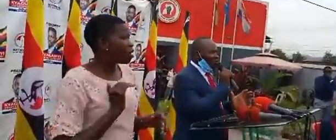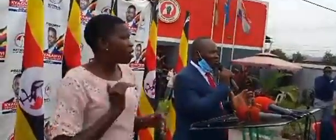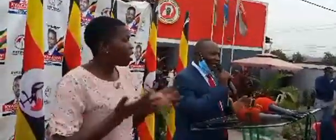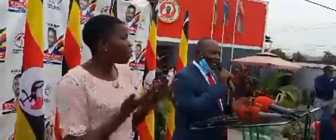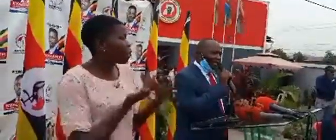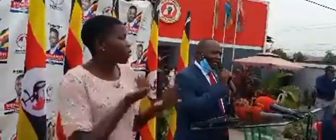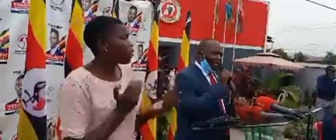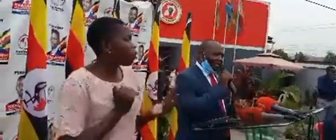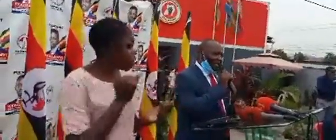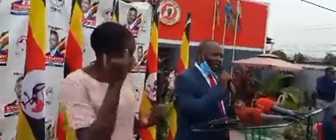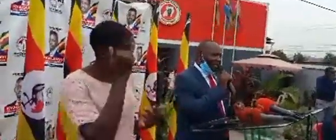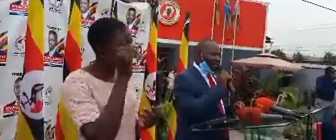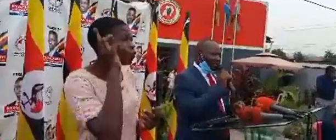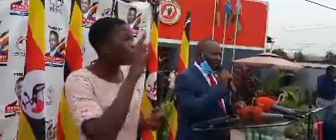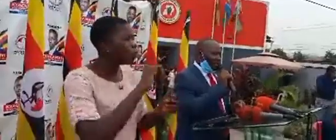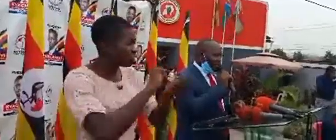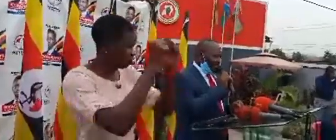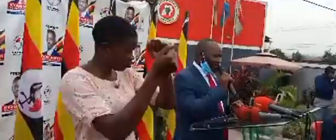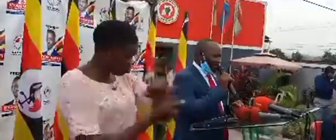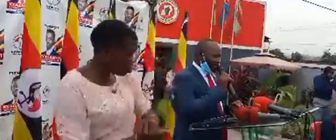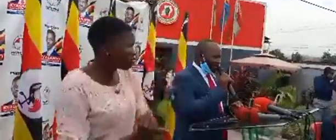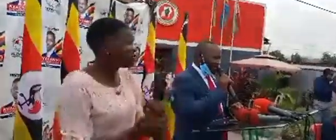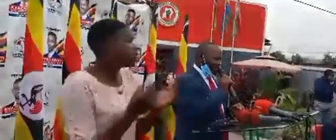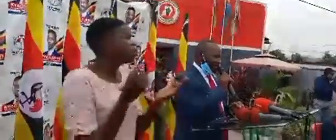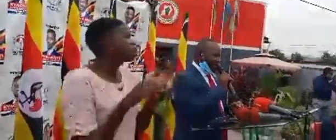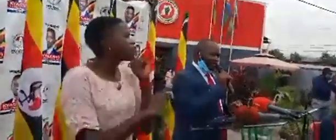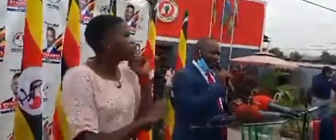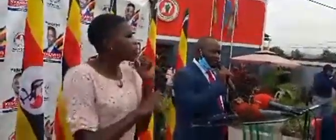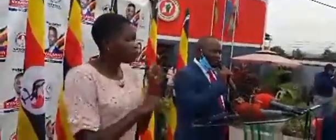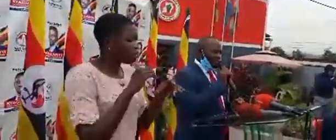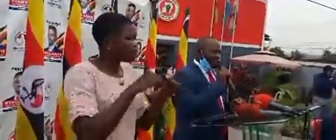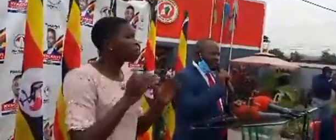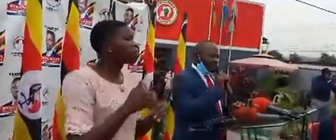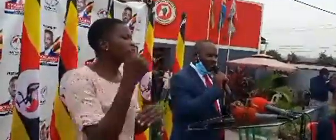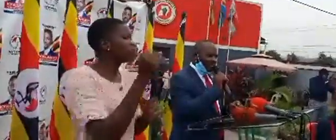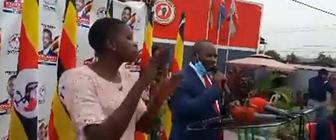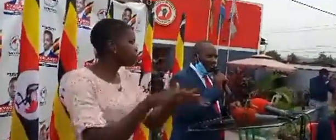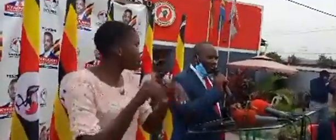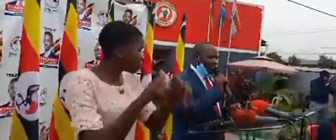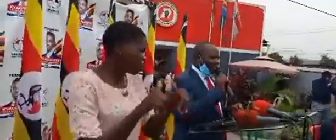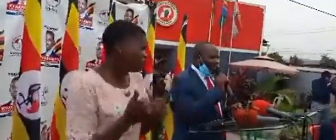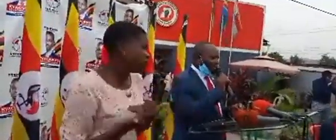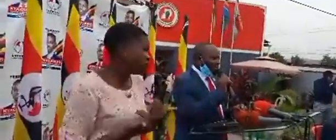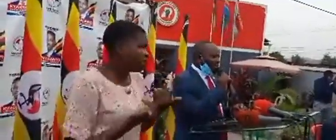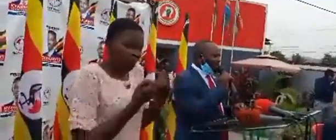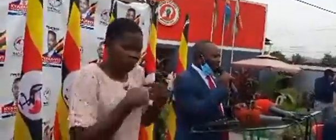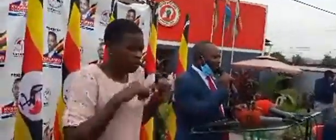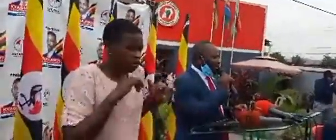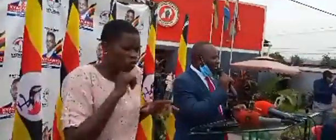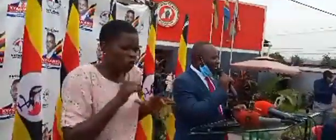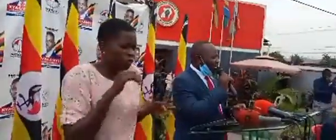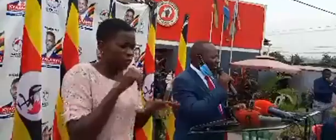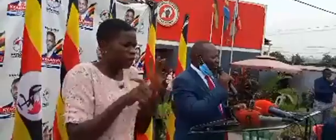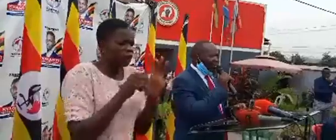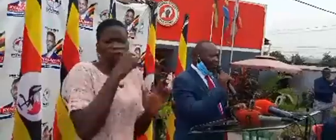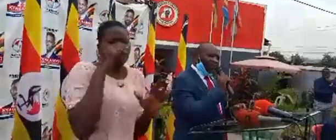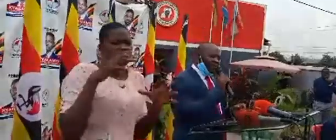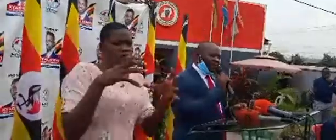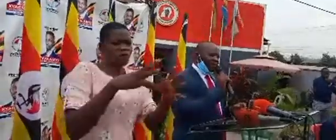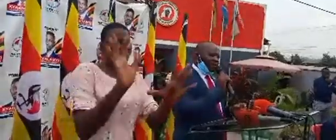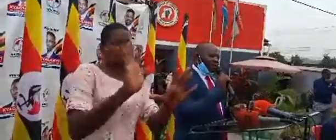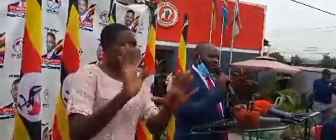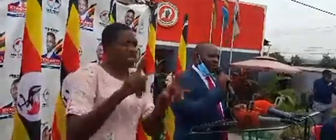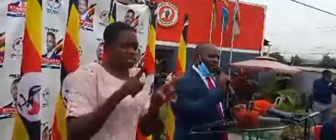who becomes the Speaker of Parliament. We do not belong to NRM, so we are not under an